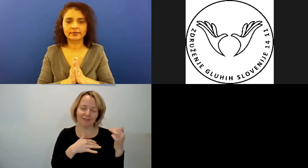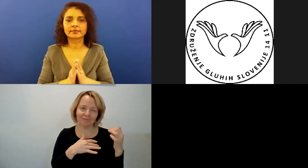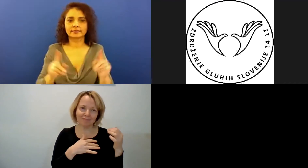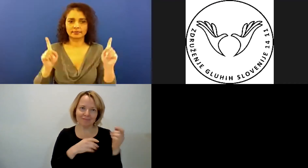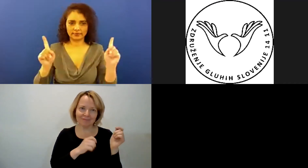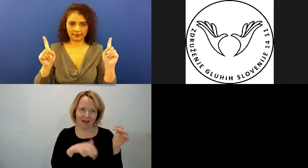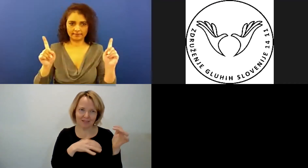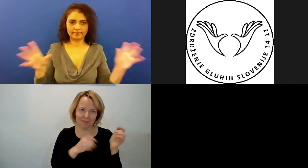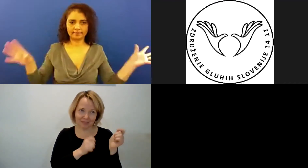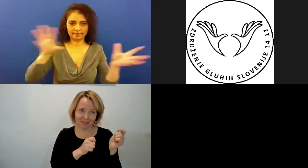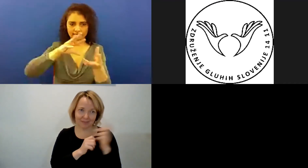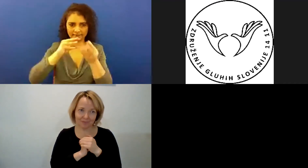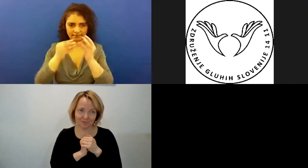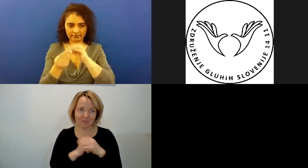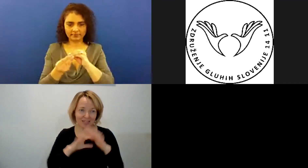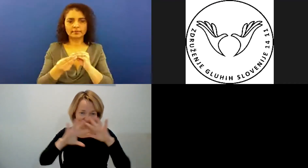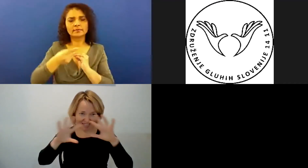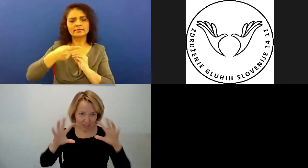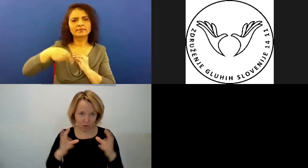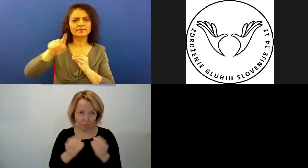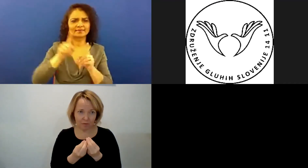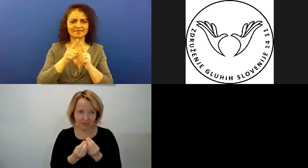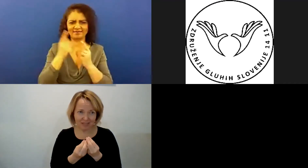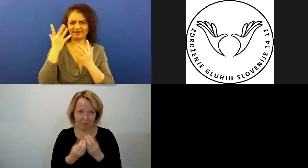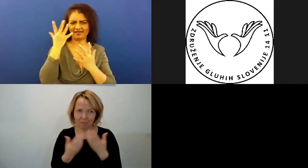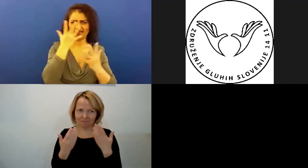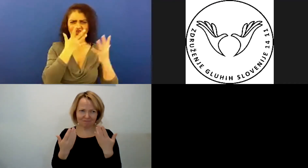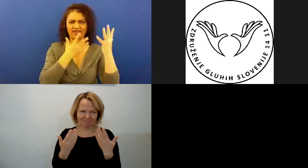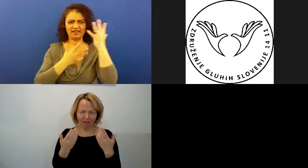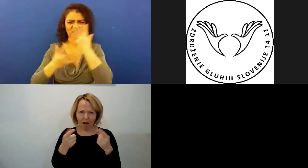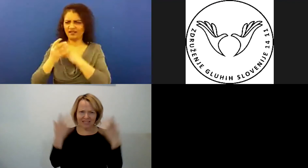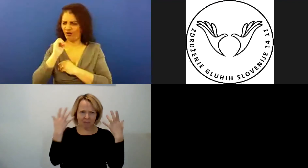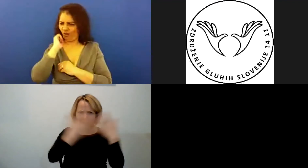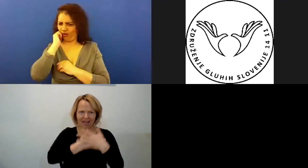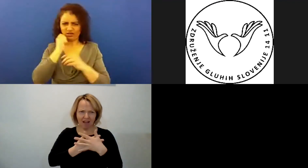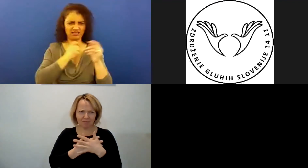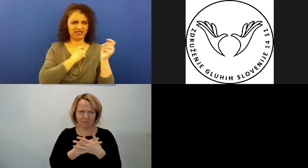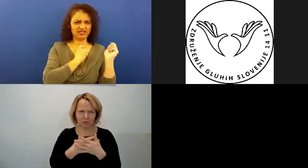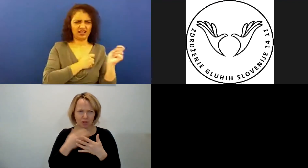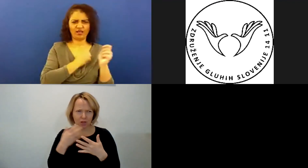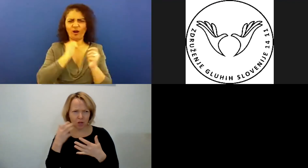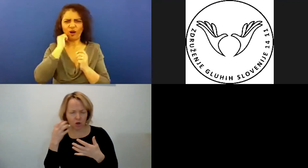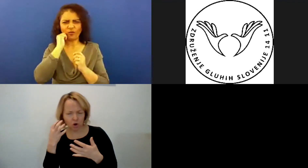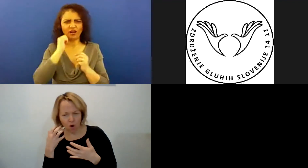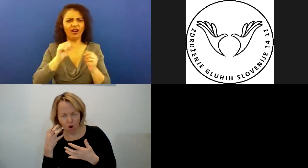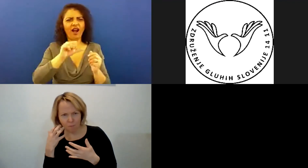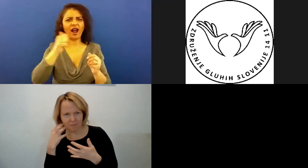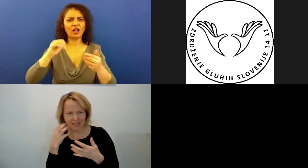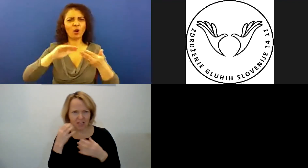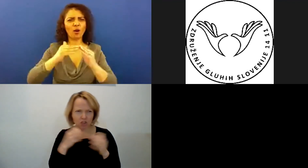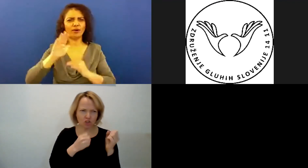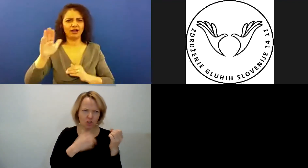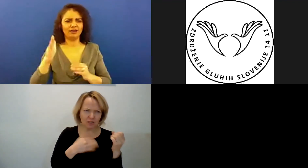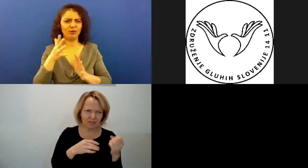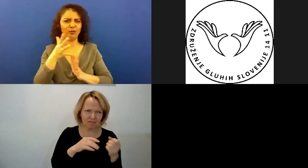a difference between social classes between the Roma, within the Roma and within the